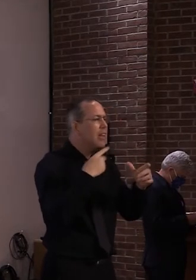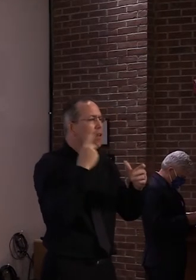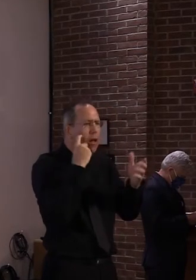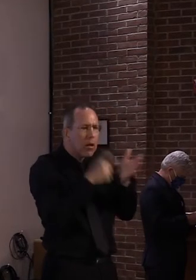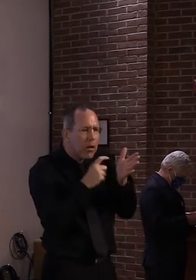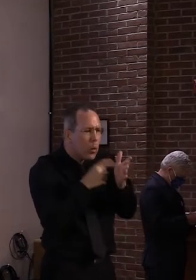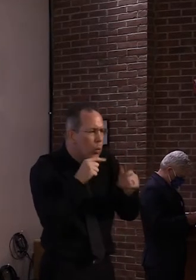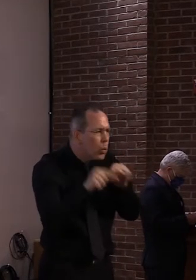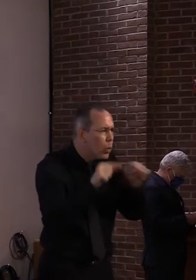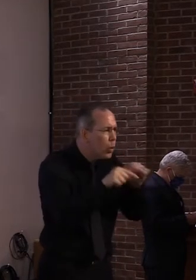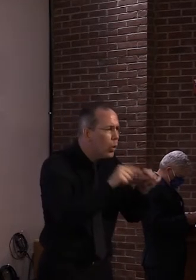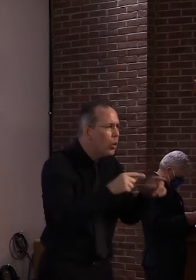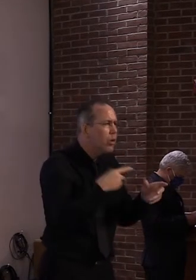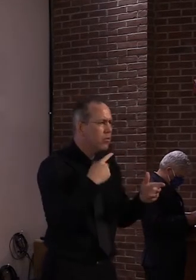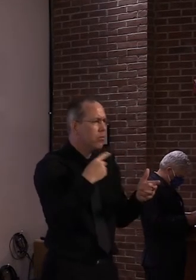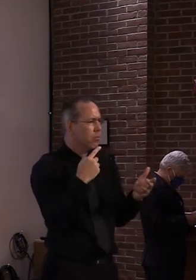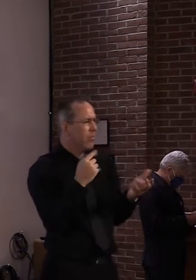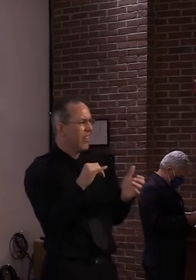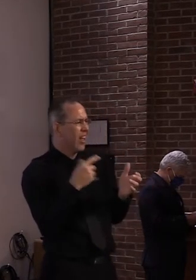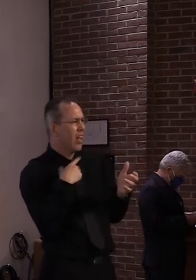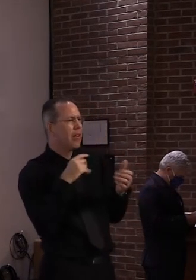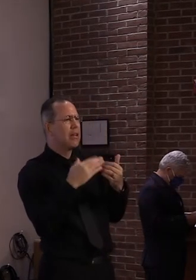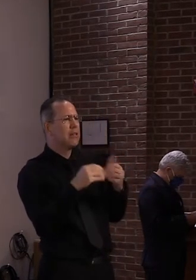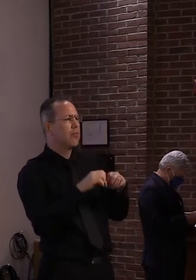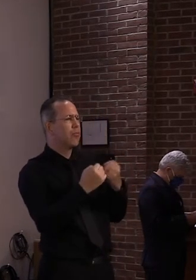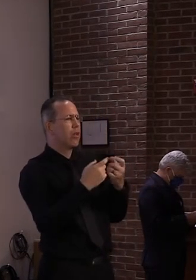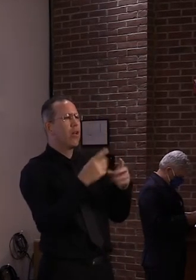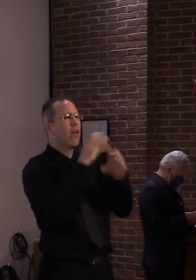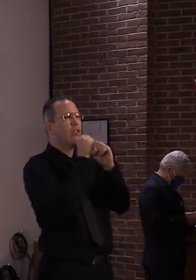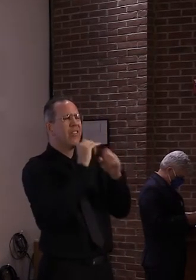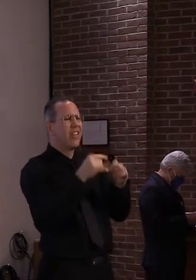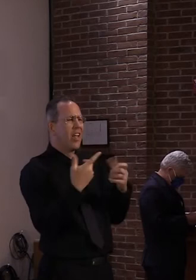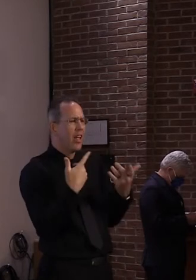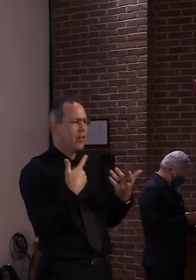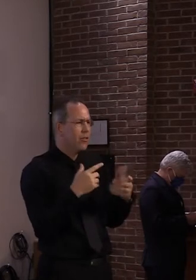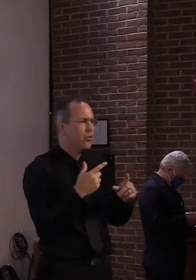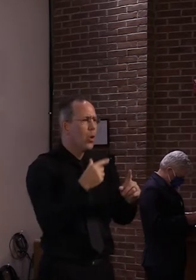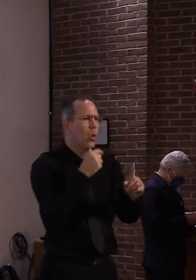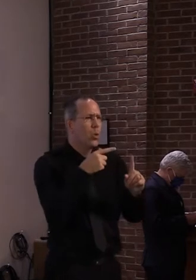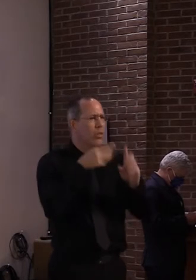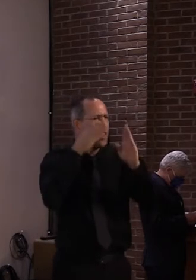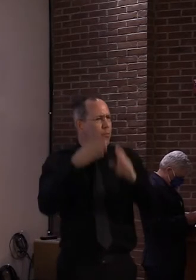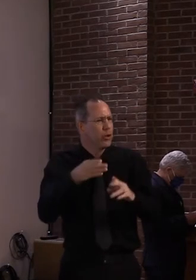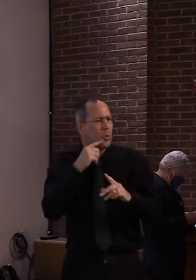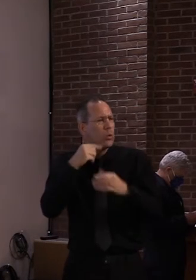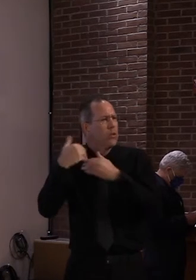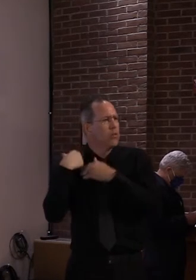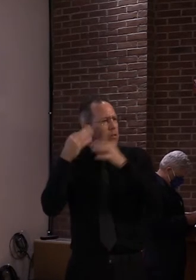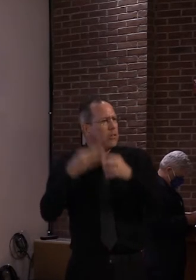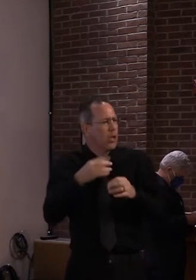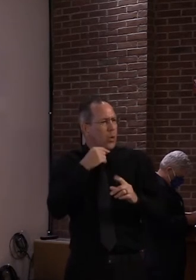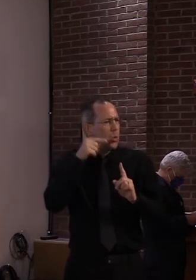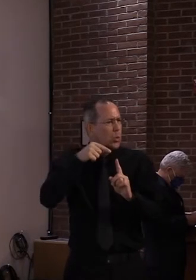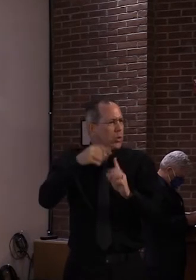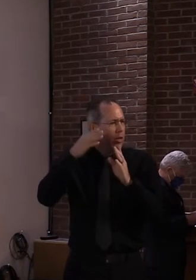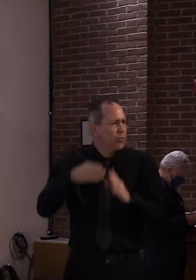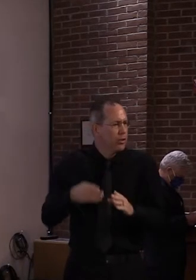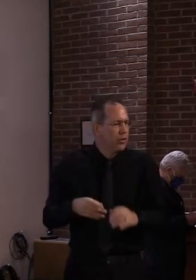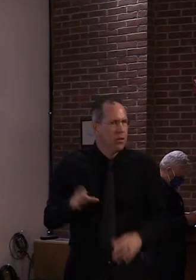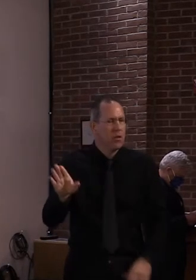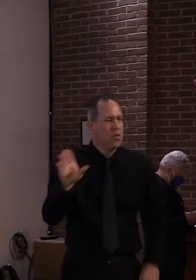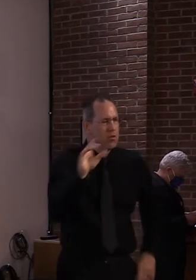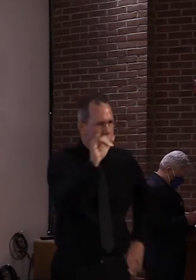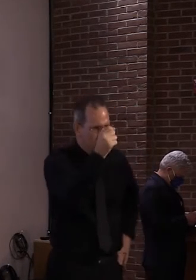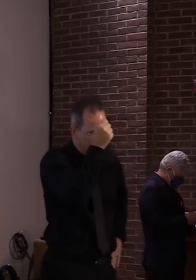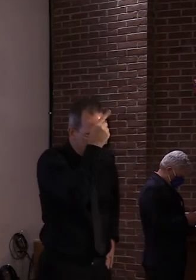Correctly. So you did. Okay. You do it. Remember saying that now. Okay. Yeah. I'll say it differently. Who is the statistician? Yeah. I'll say it differently because I was not referring to